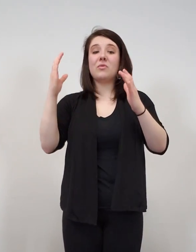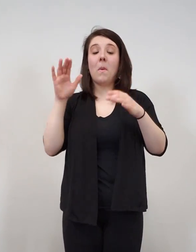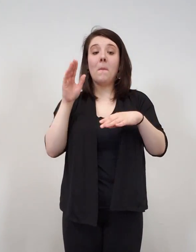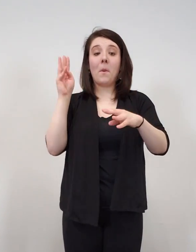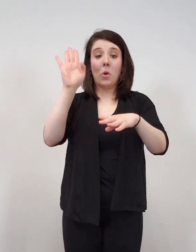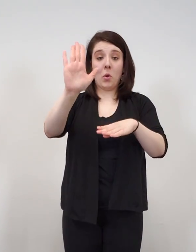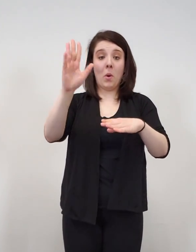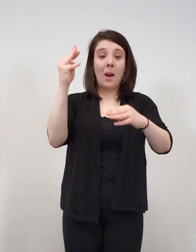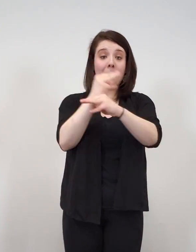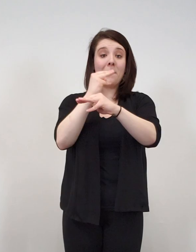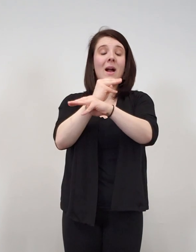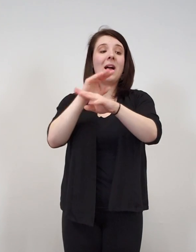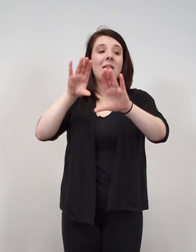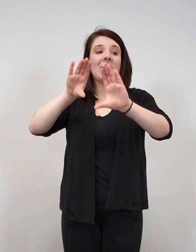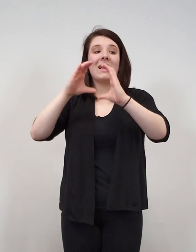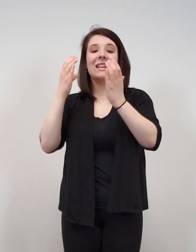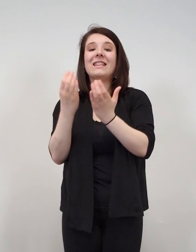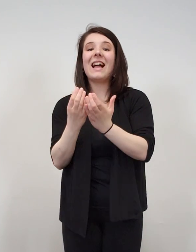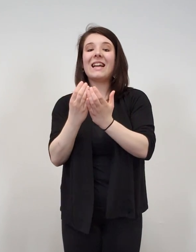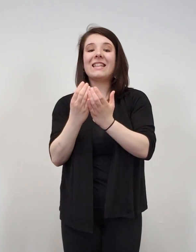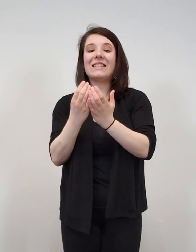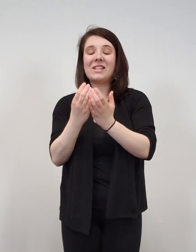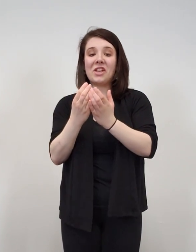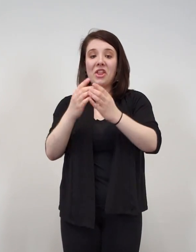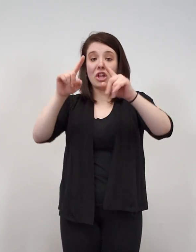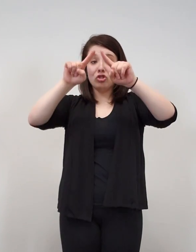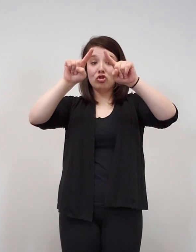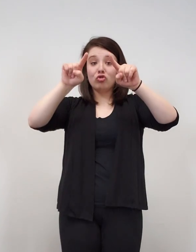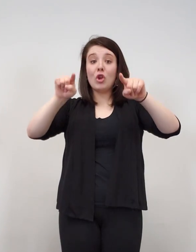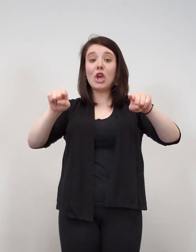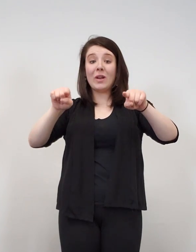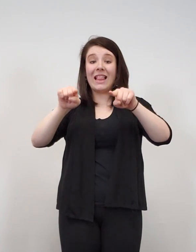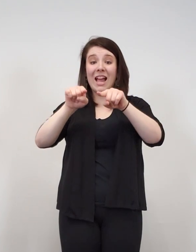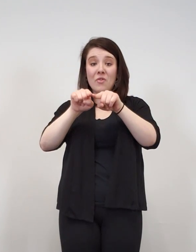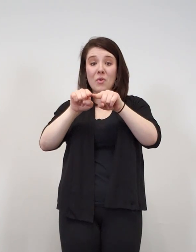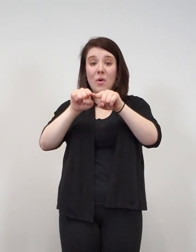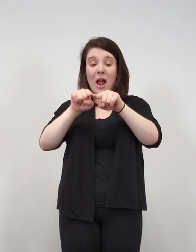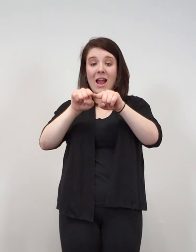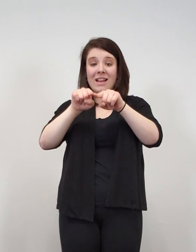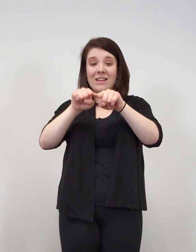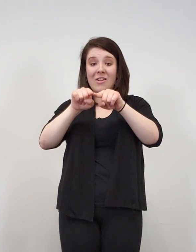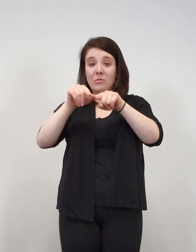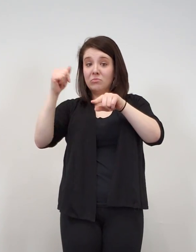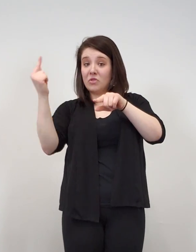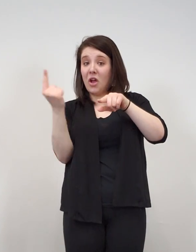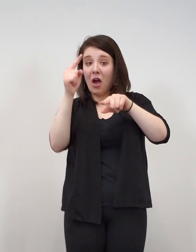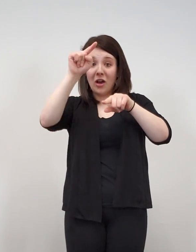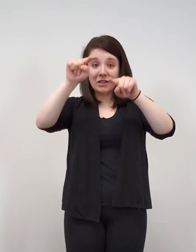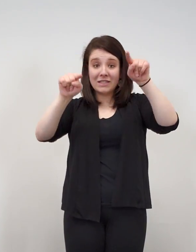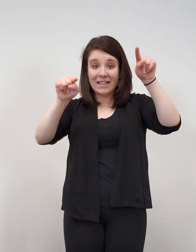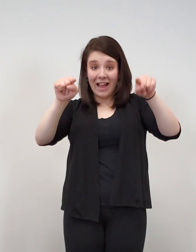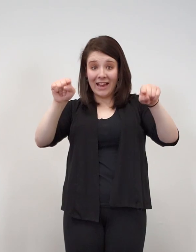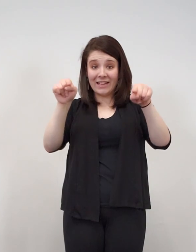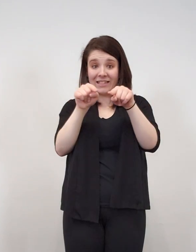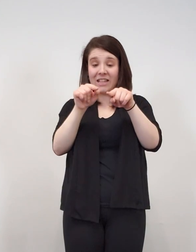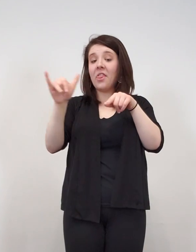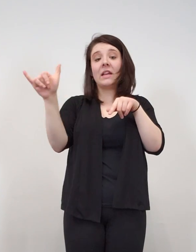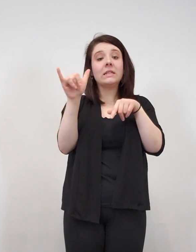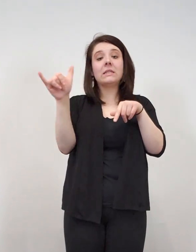turn the triangle, it's going to be balanced. And so that's kind of the idea behind checks and balances. No